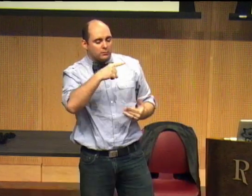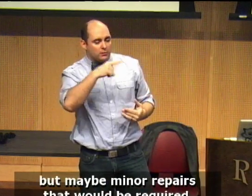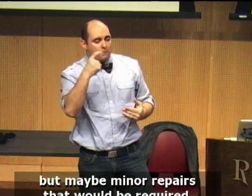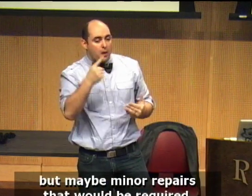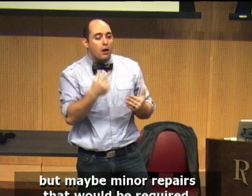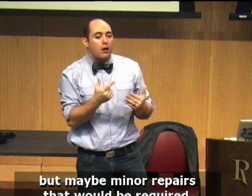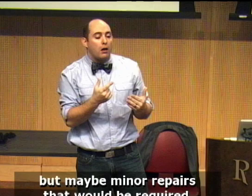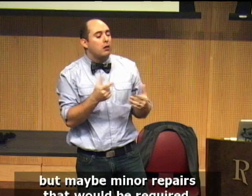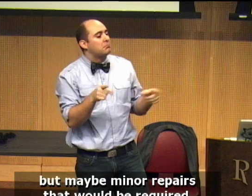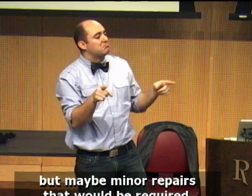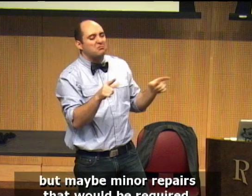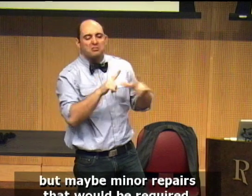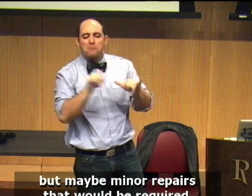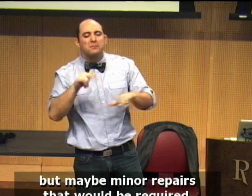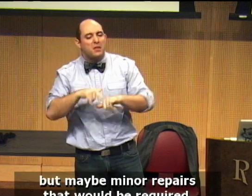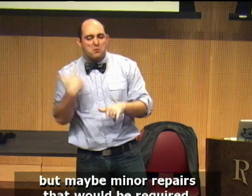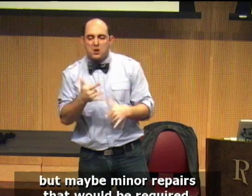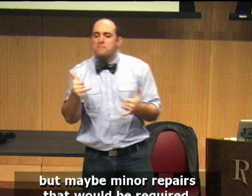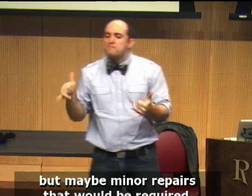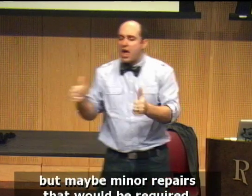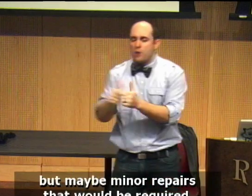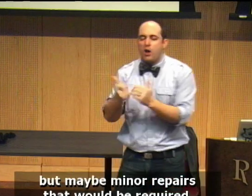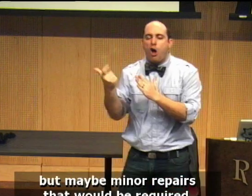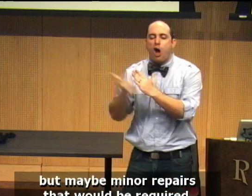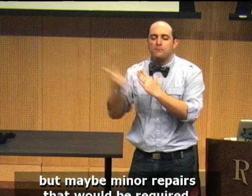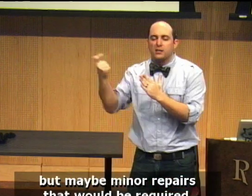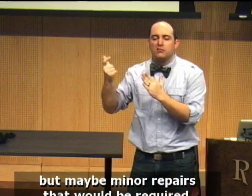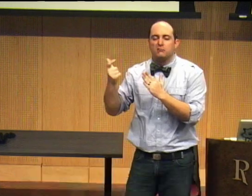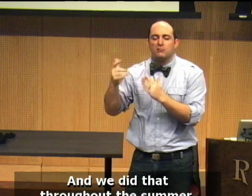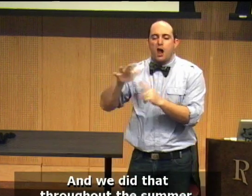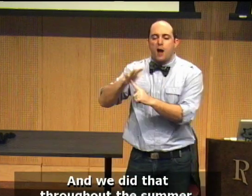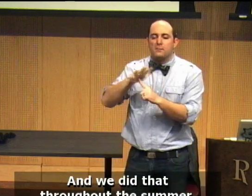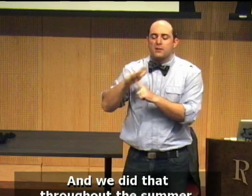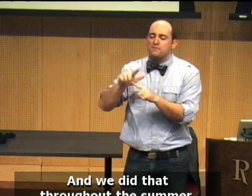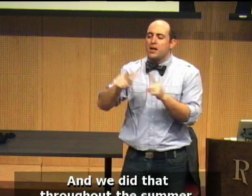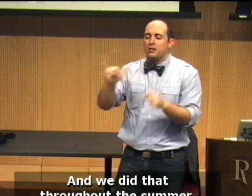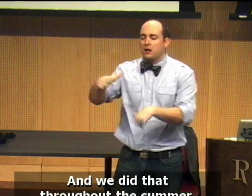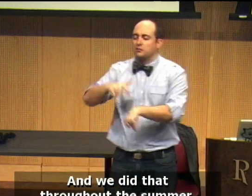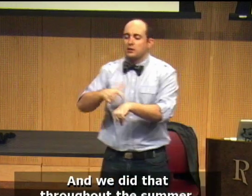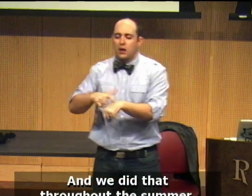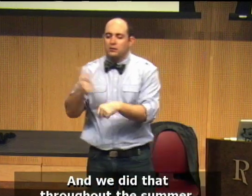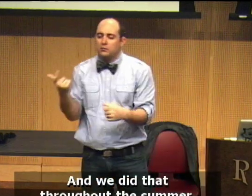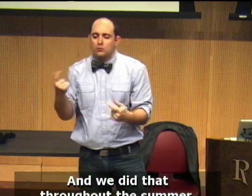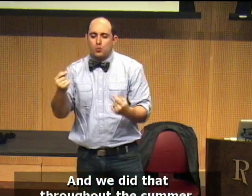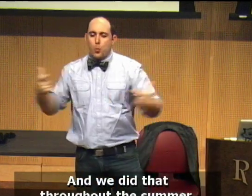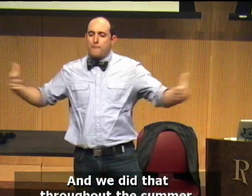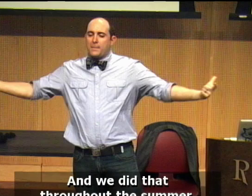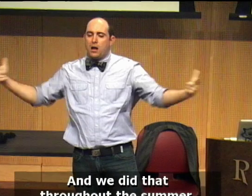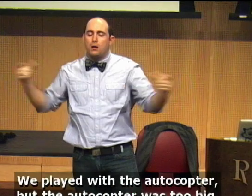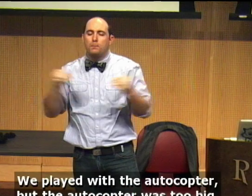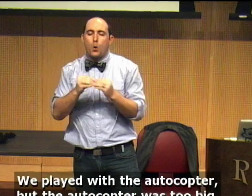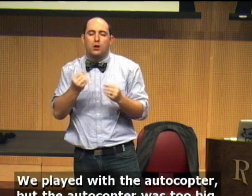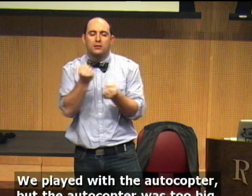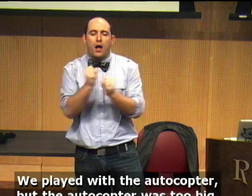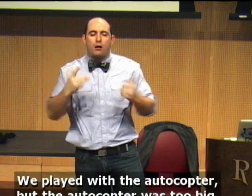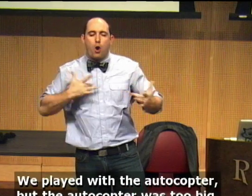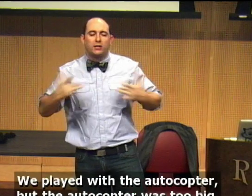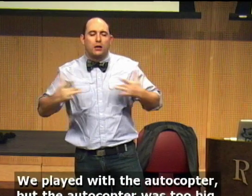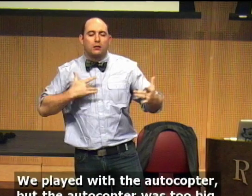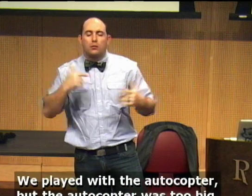but maybe minor repairs that would be required. And we did that throughout the summer. We played with the